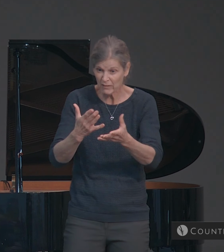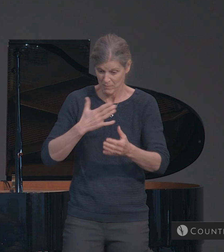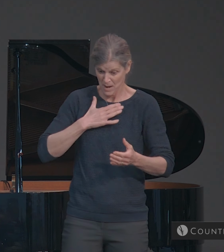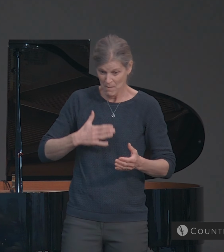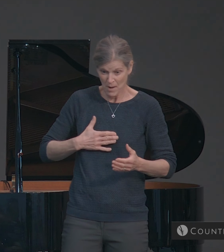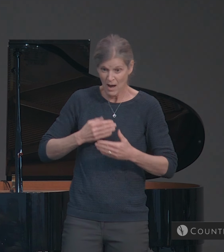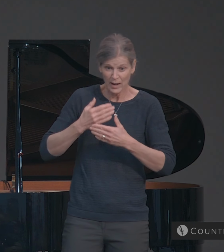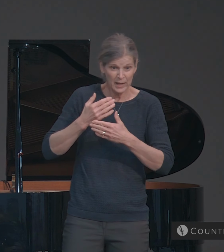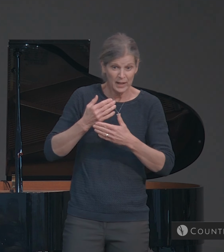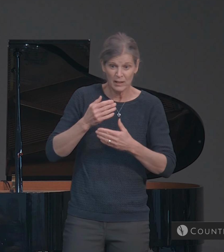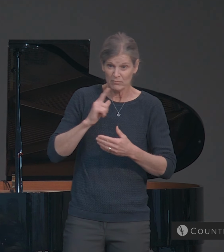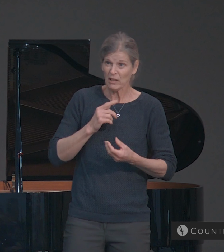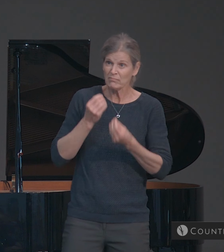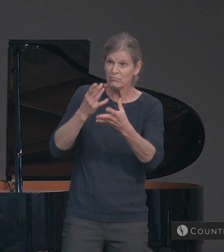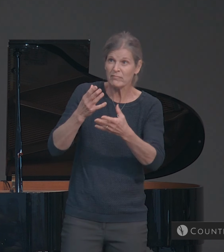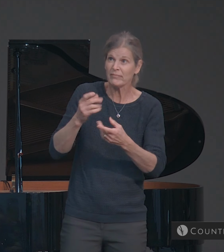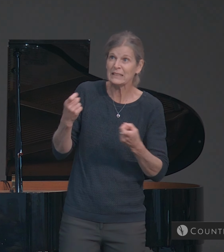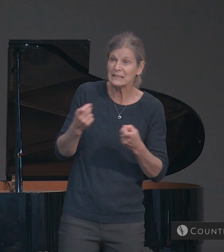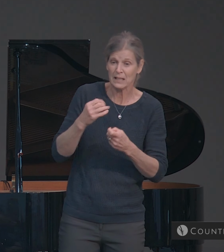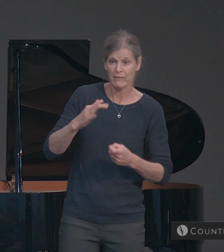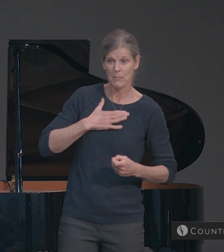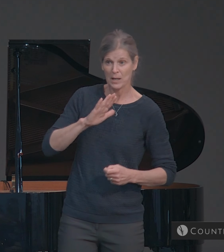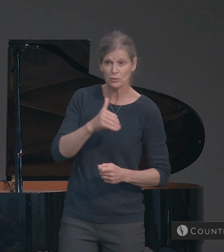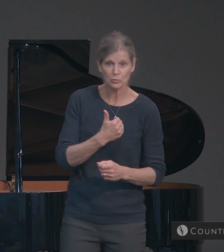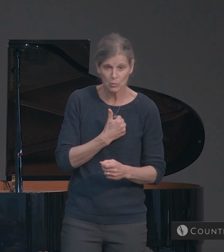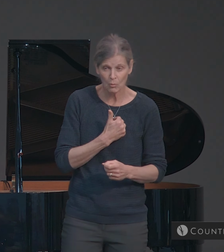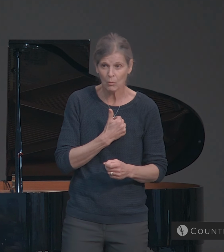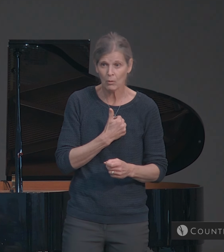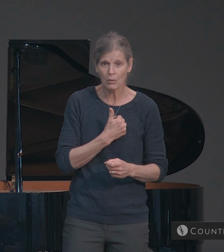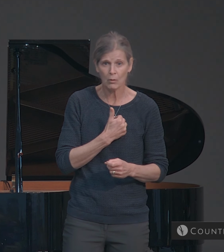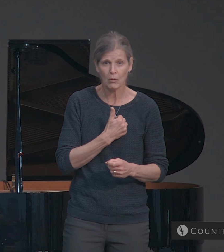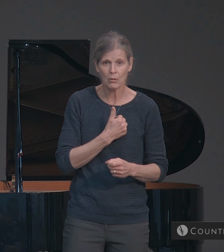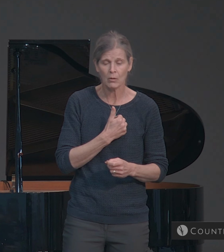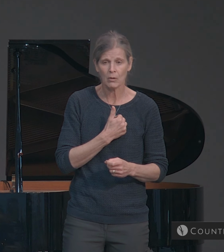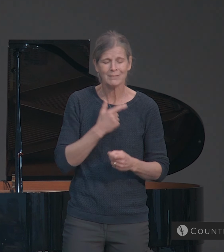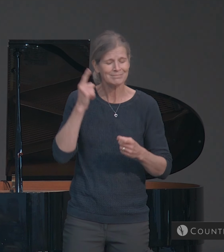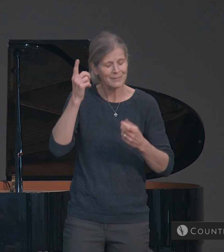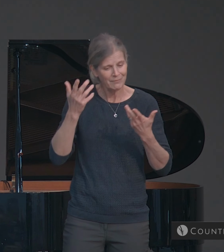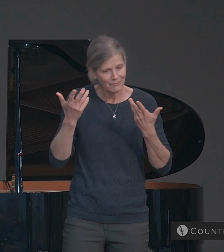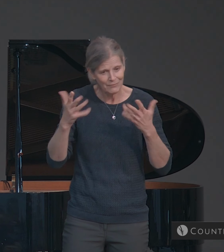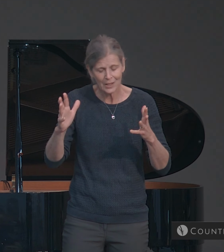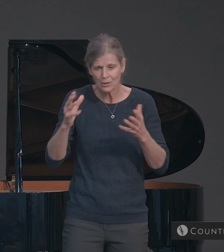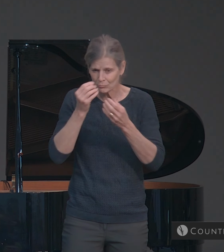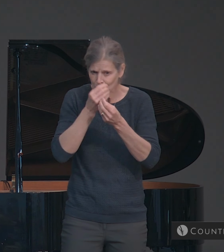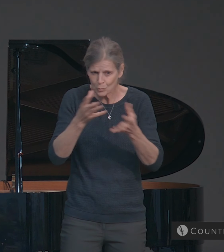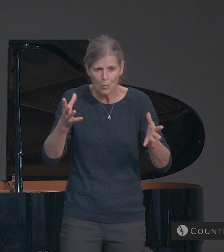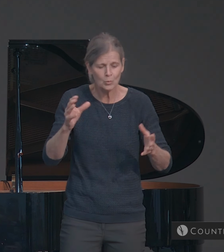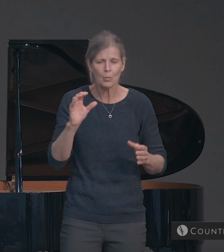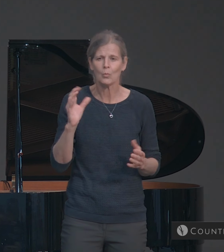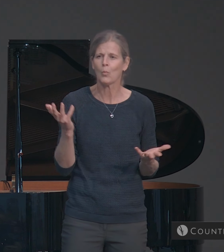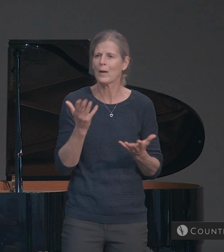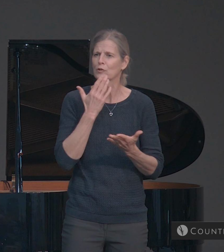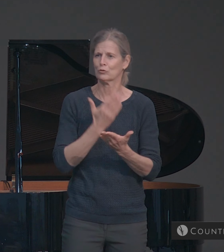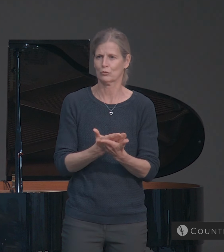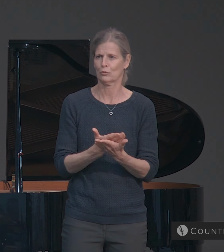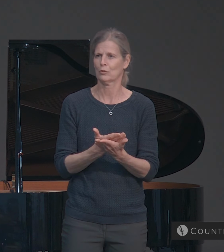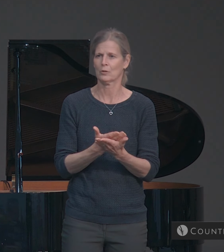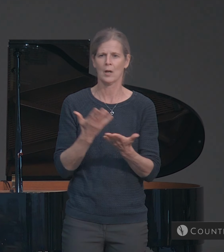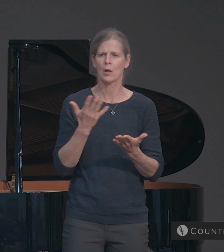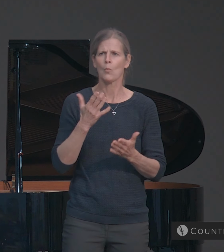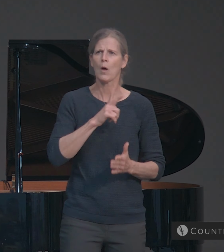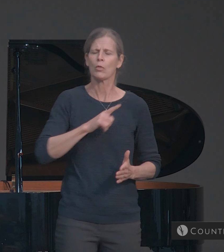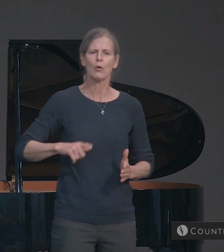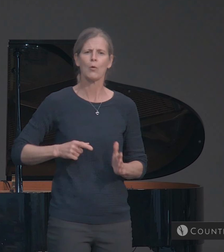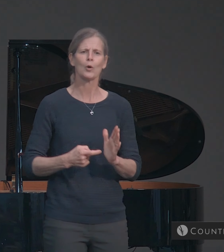the sin of my soul? He has told you, O man, what is good. And what does the